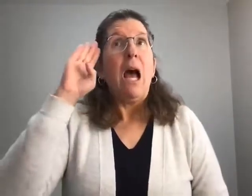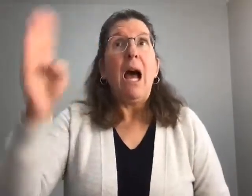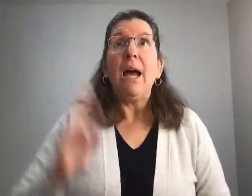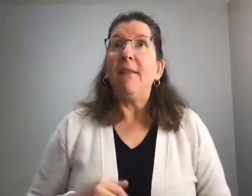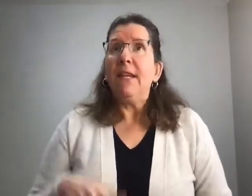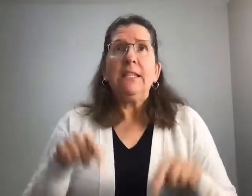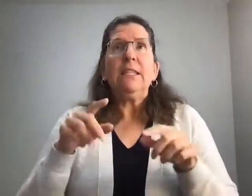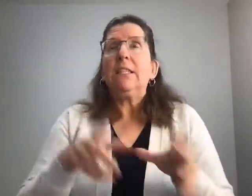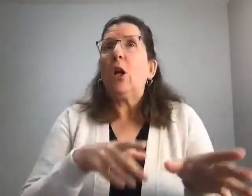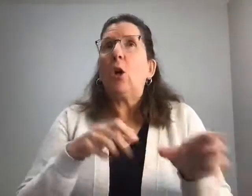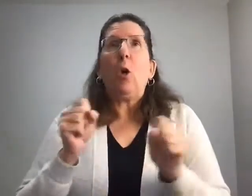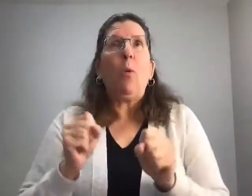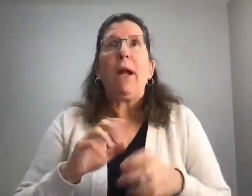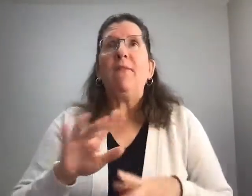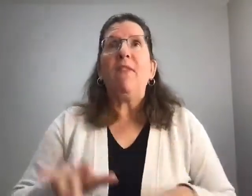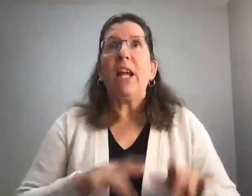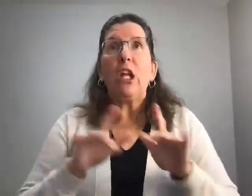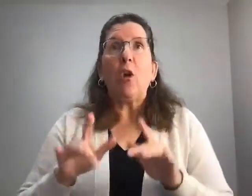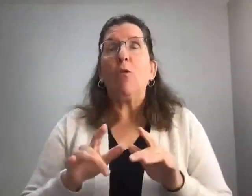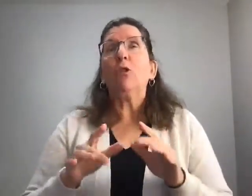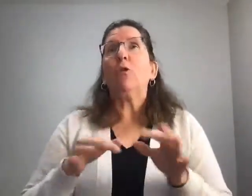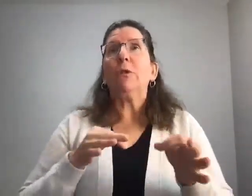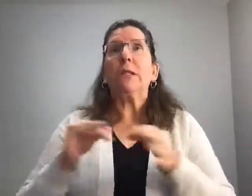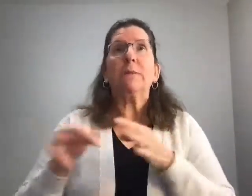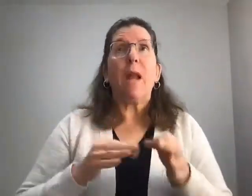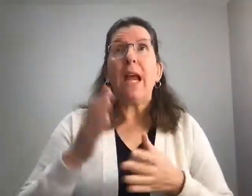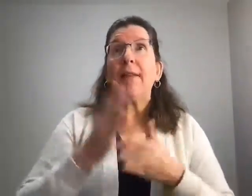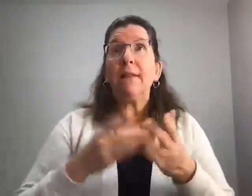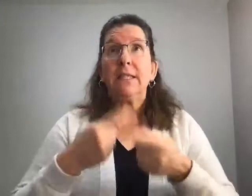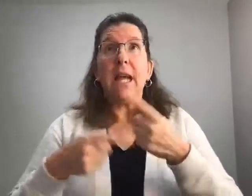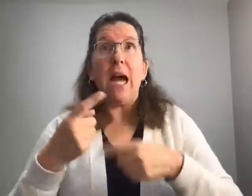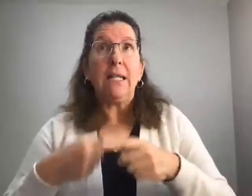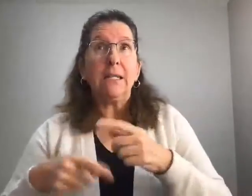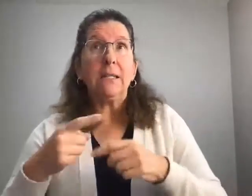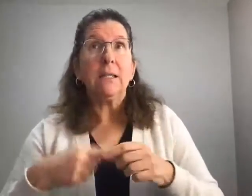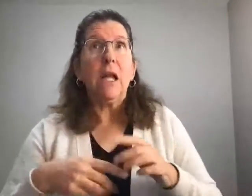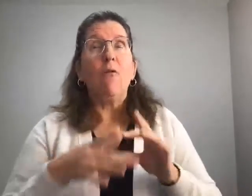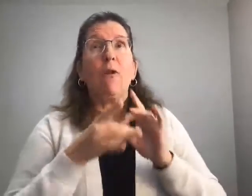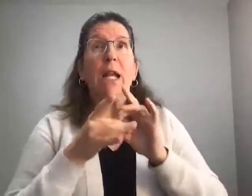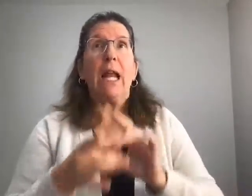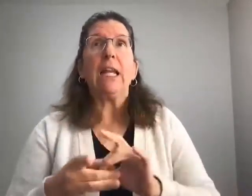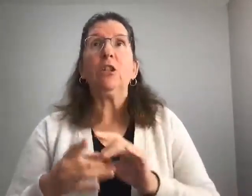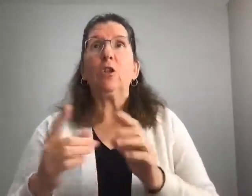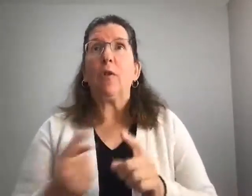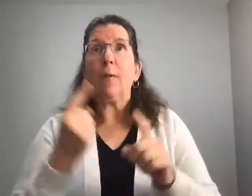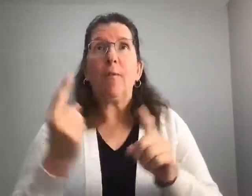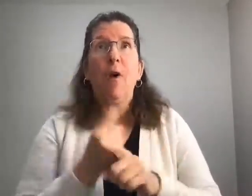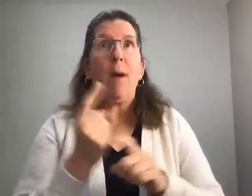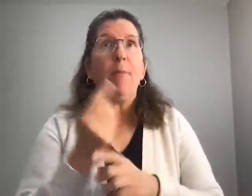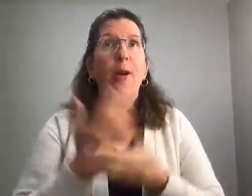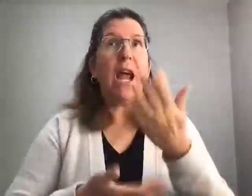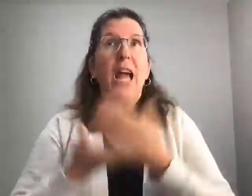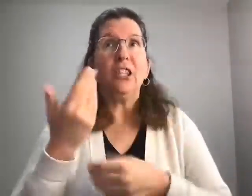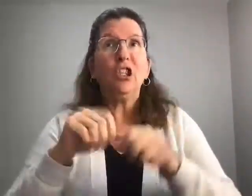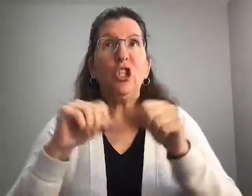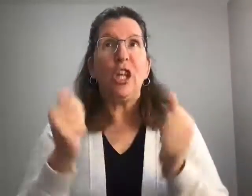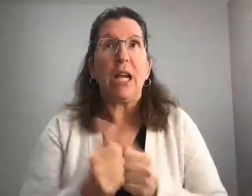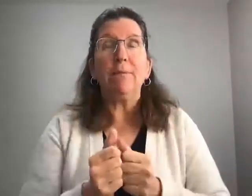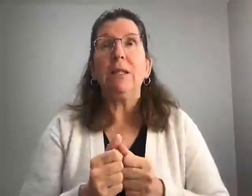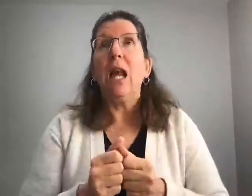Hi, this is a quick video to explain the sign related to the proper hand shape.